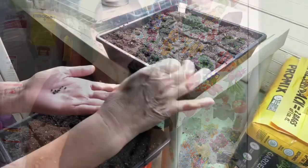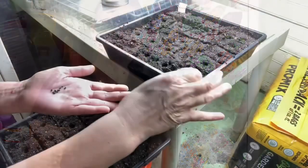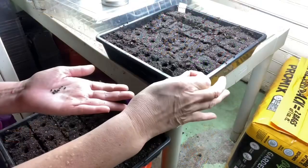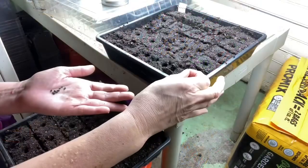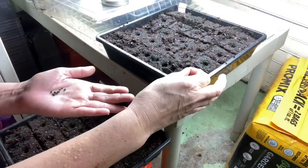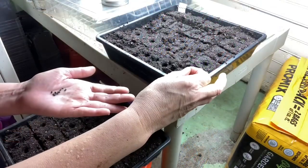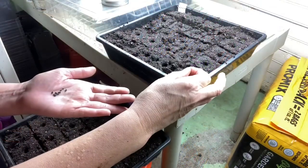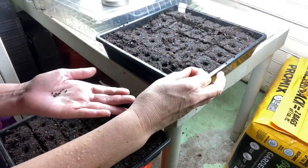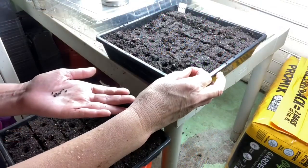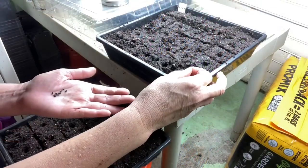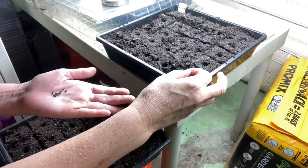year.